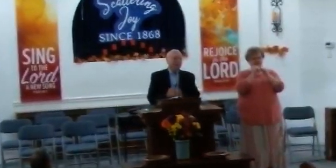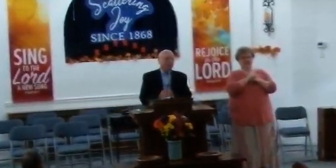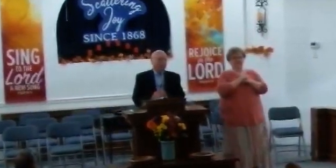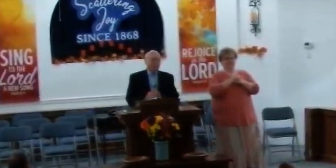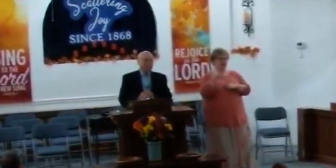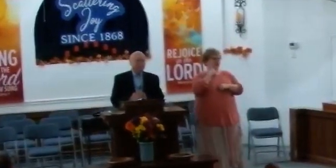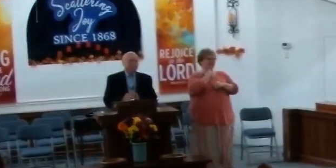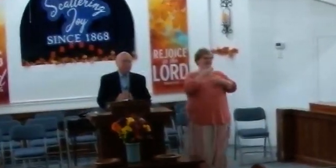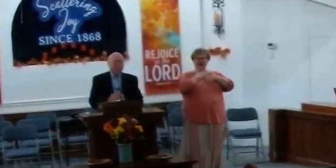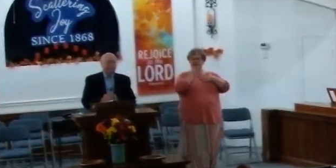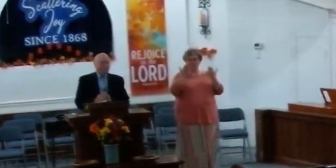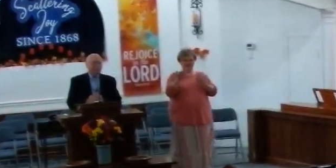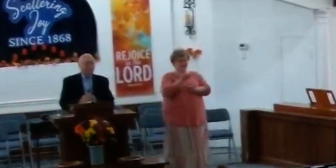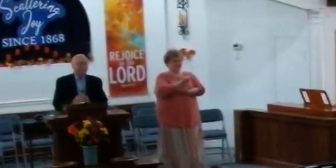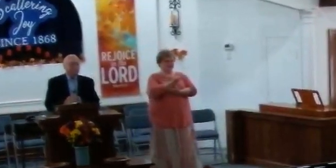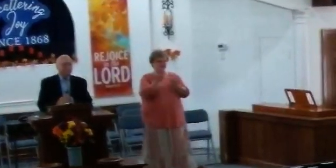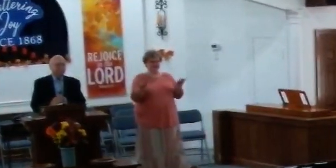you're here.